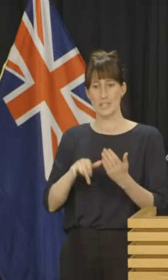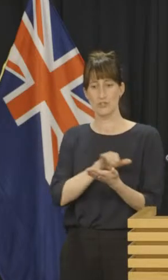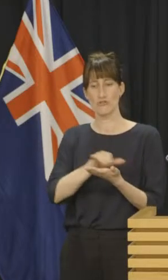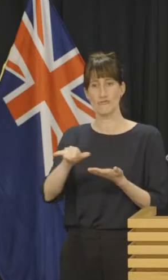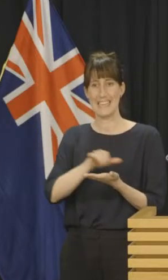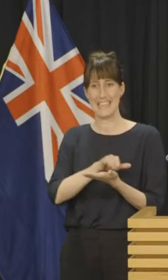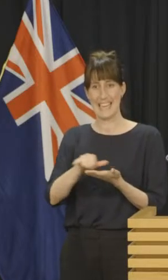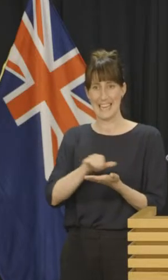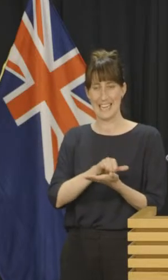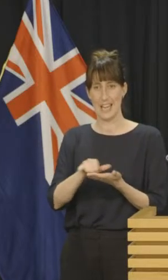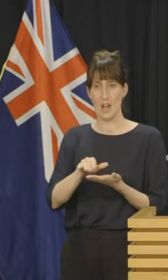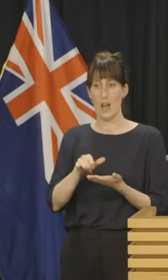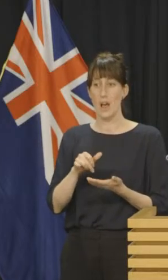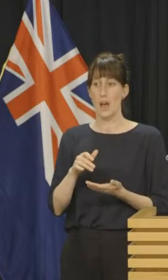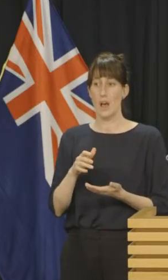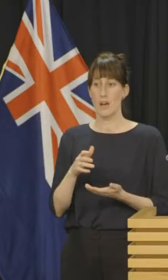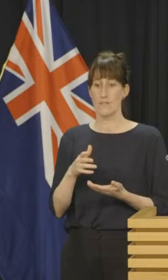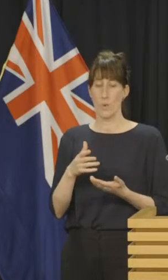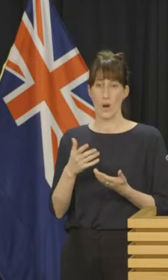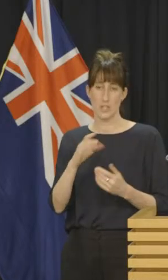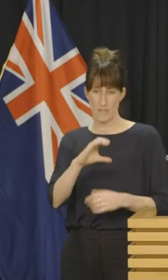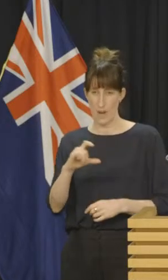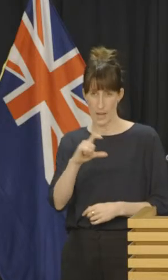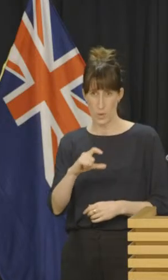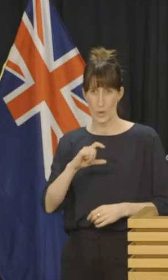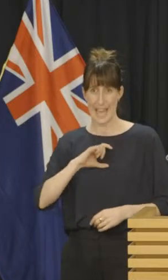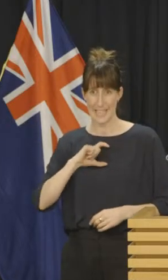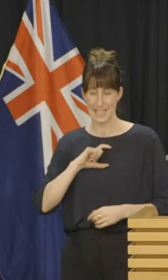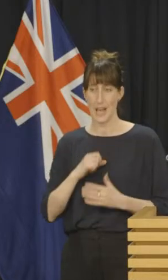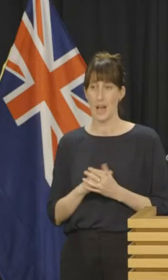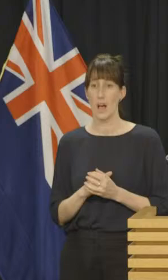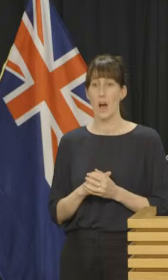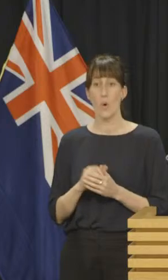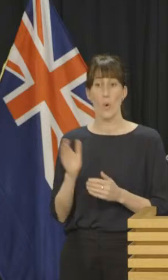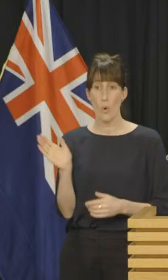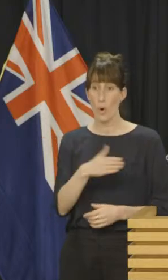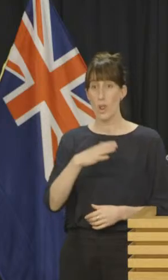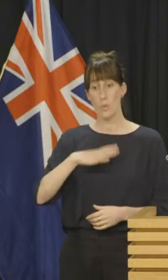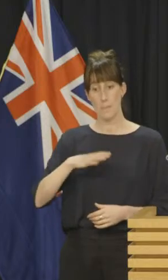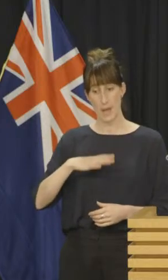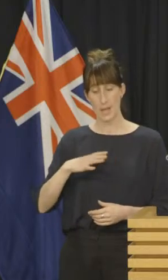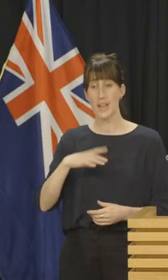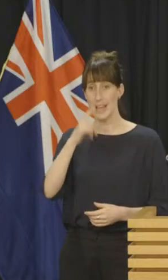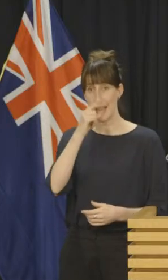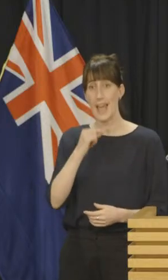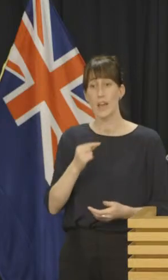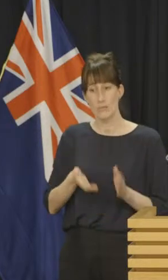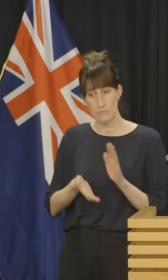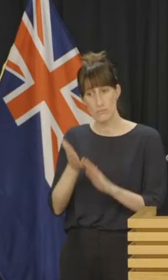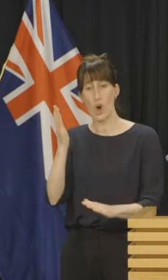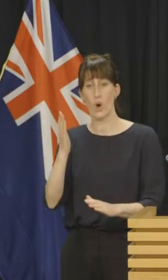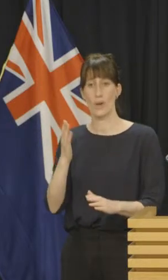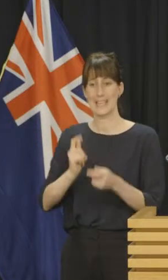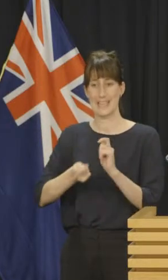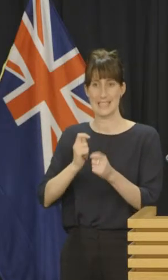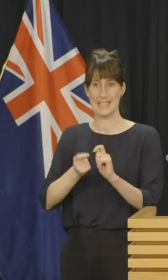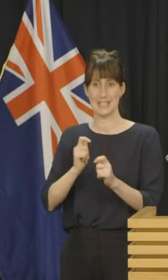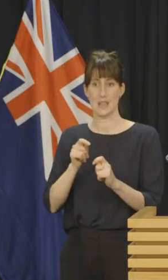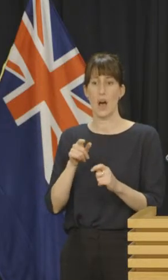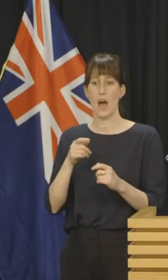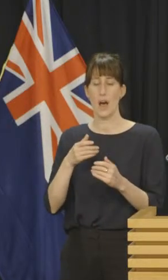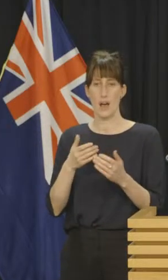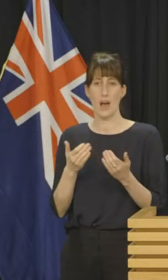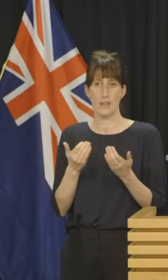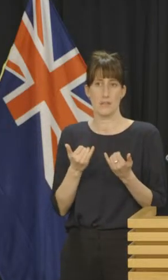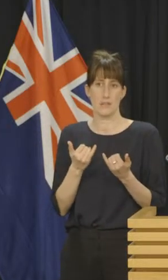are facilitated to and take up the offer to get a regular cervical smear under the existing program. It has been incredibly